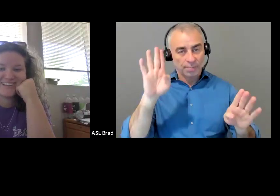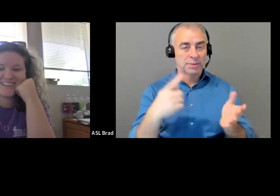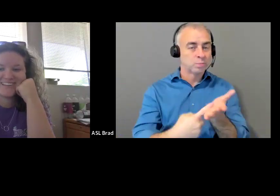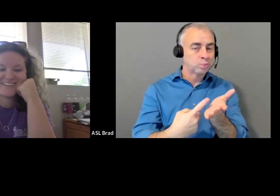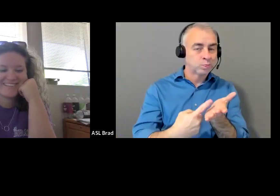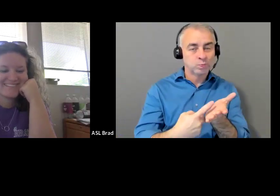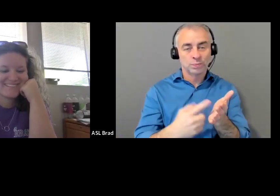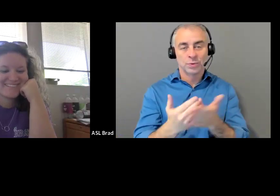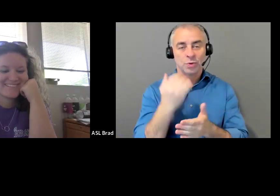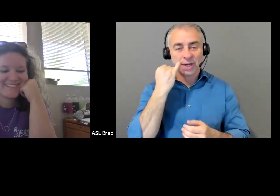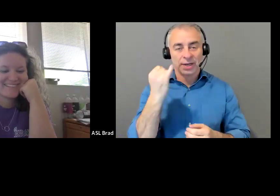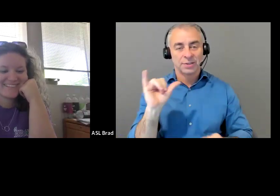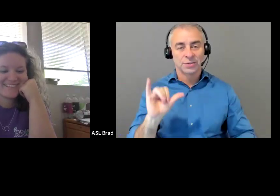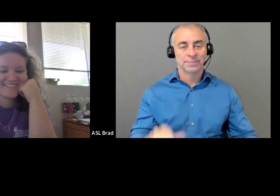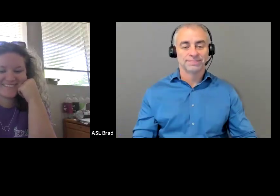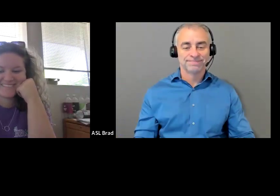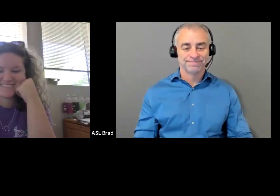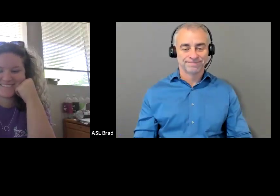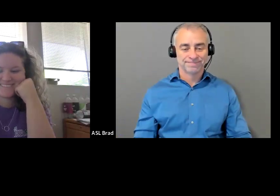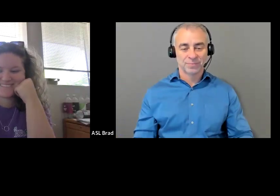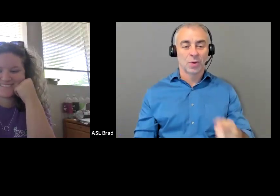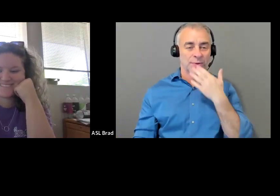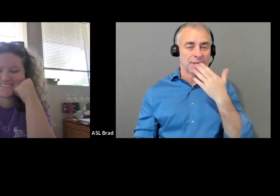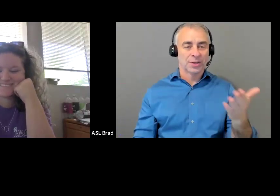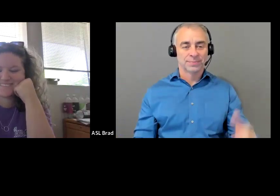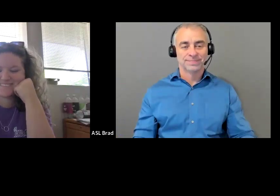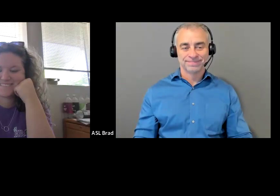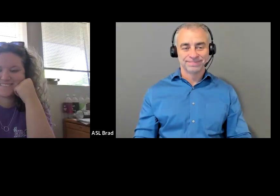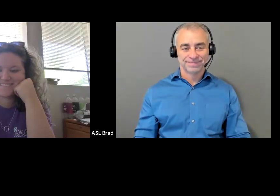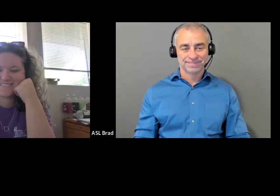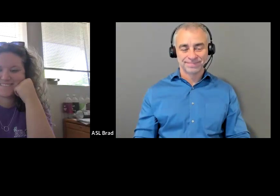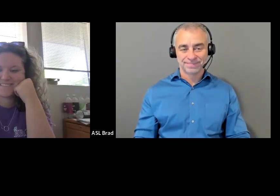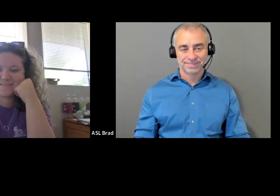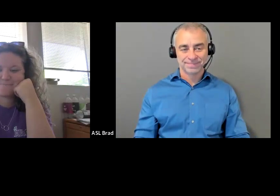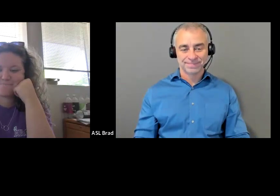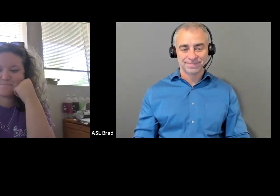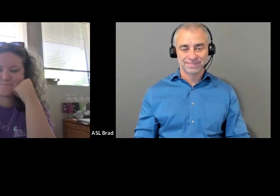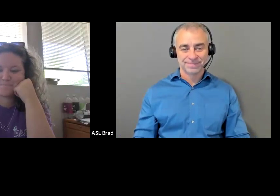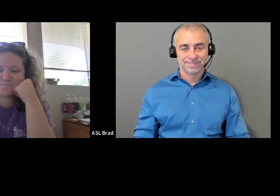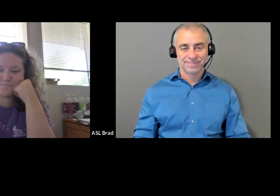Thank you very much.